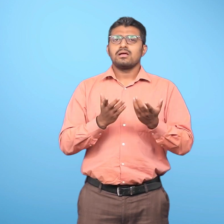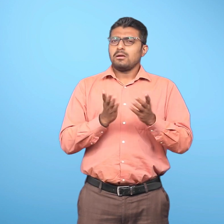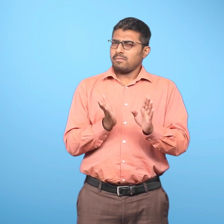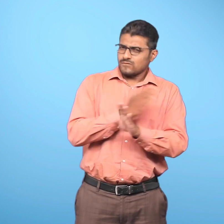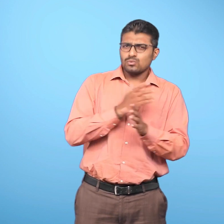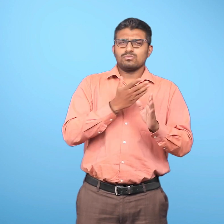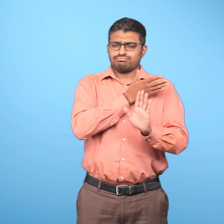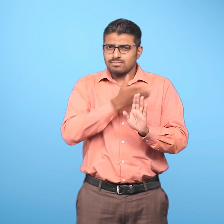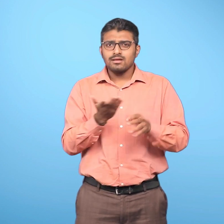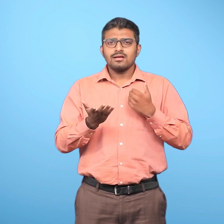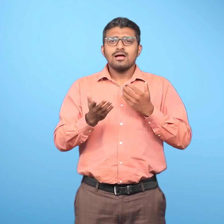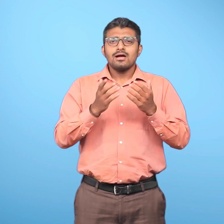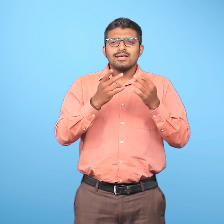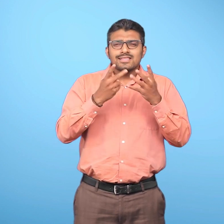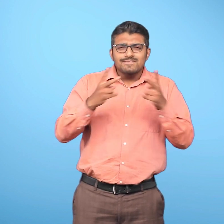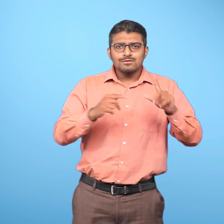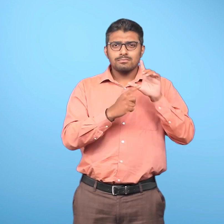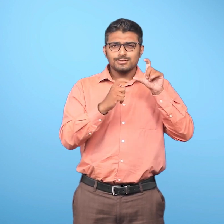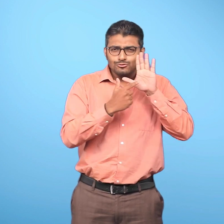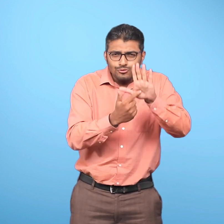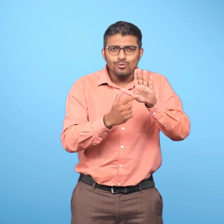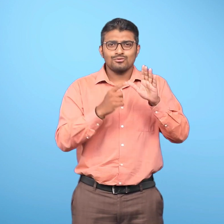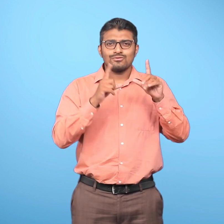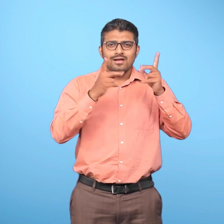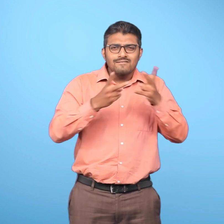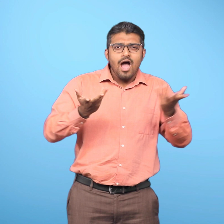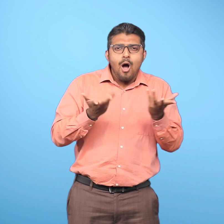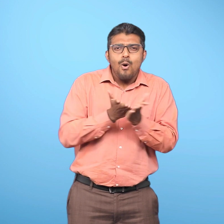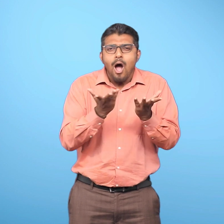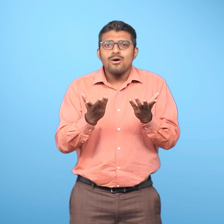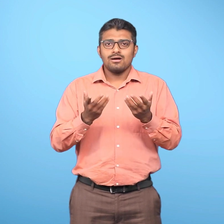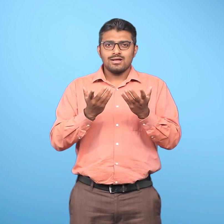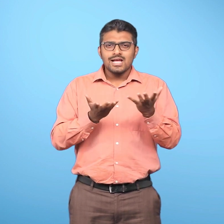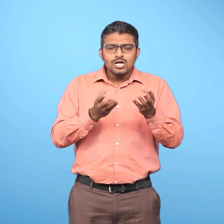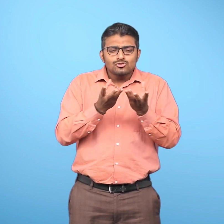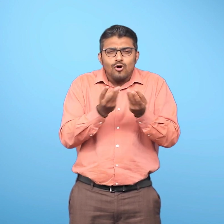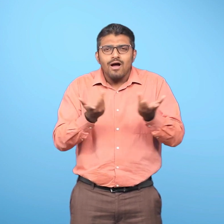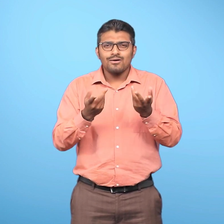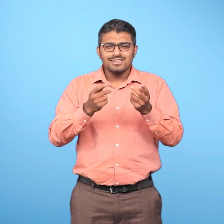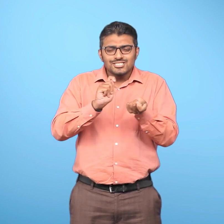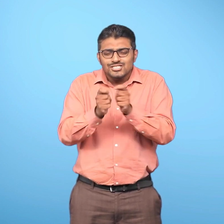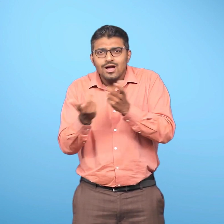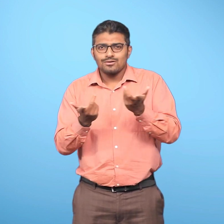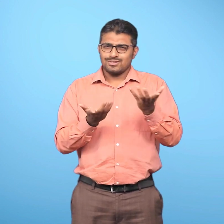So far, we have discussed the changes occurring in a given object or its material.